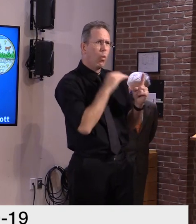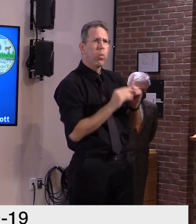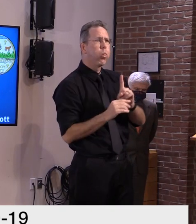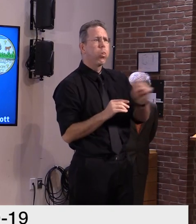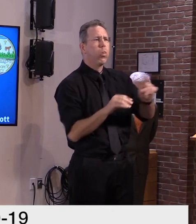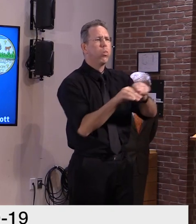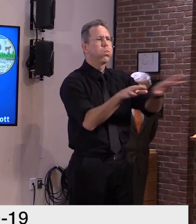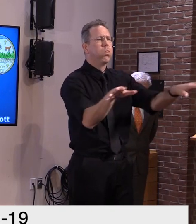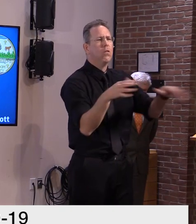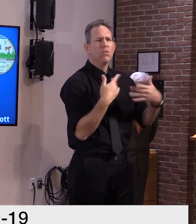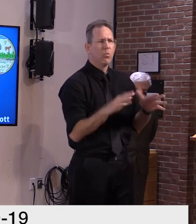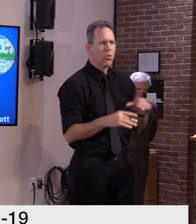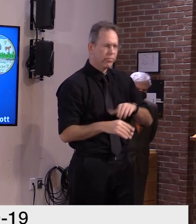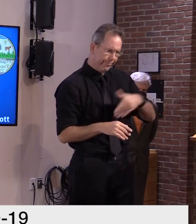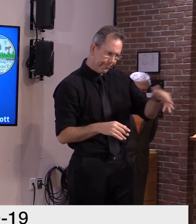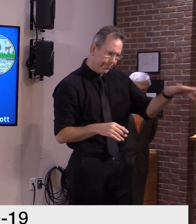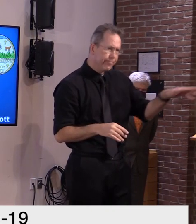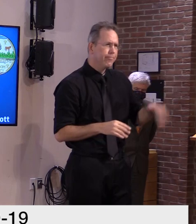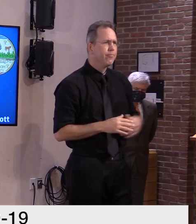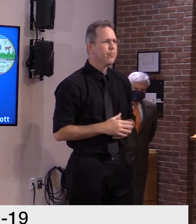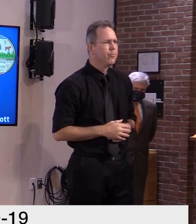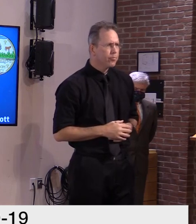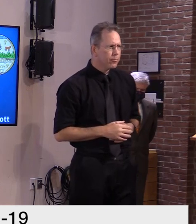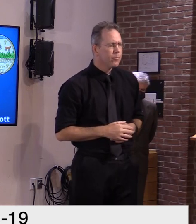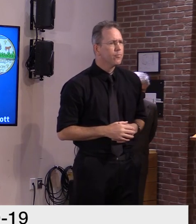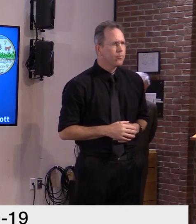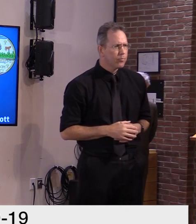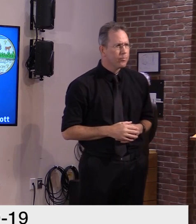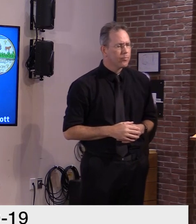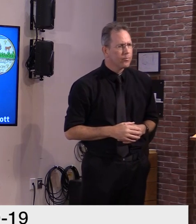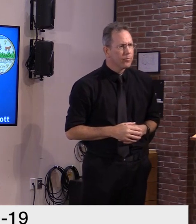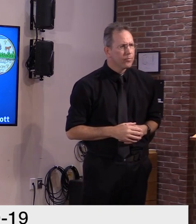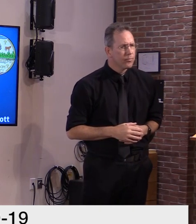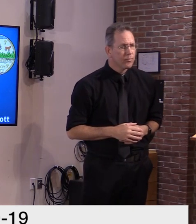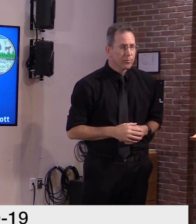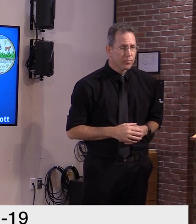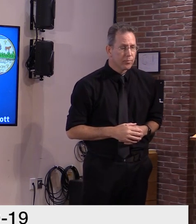ride based on an unsafe behavior.